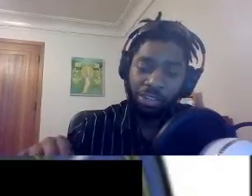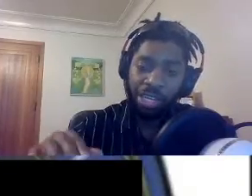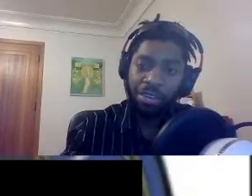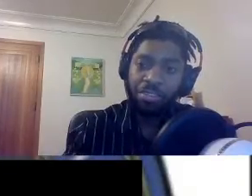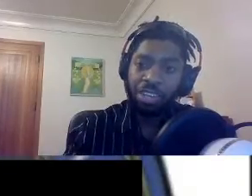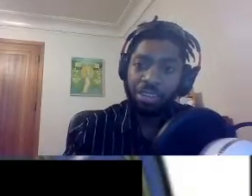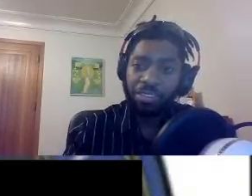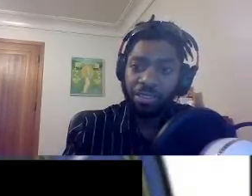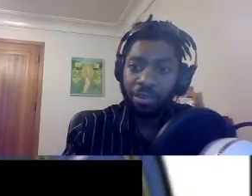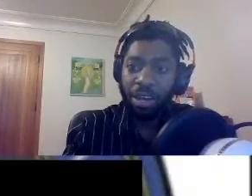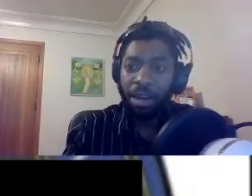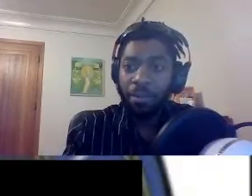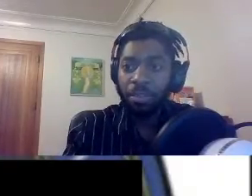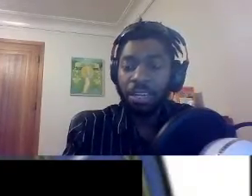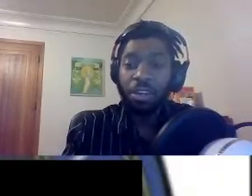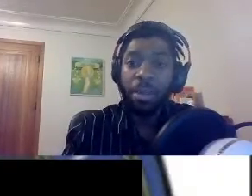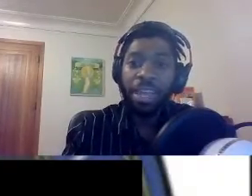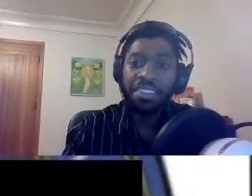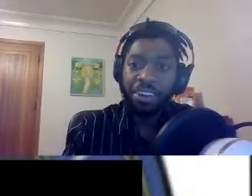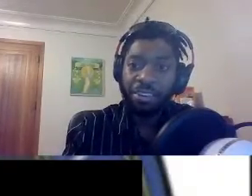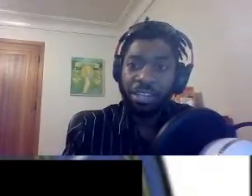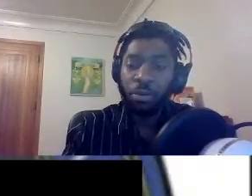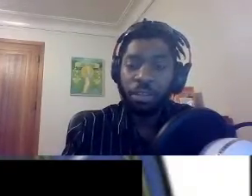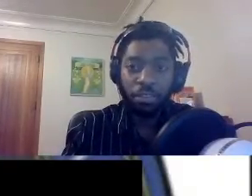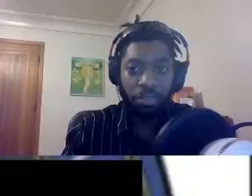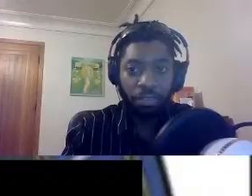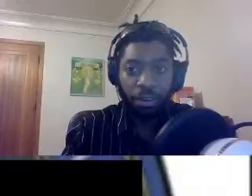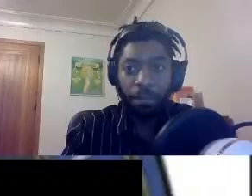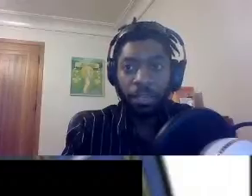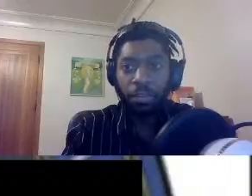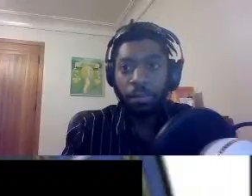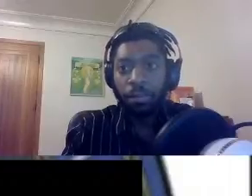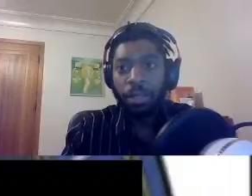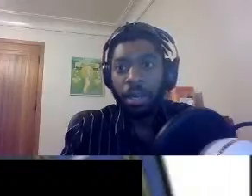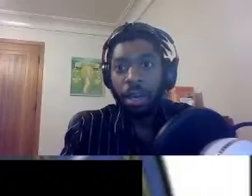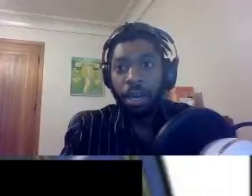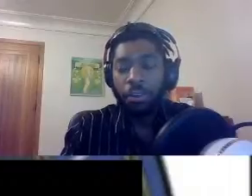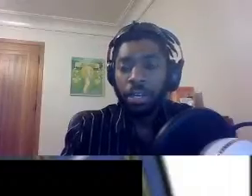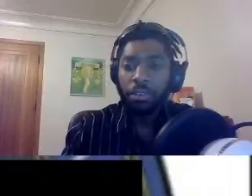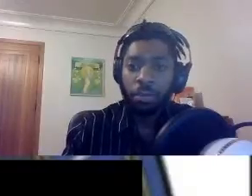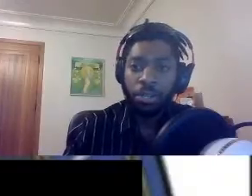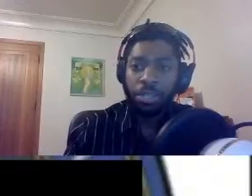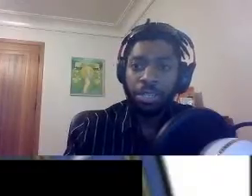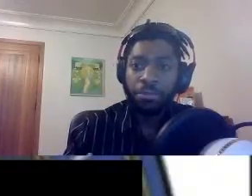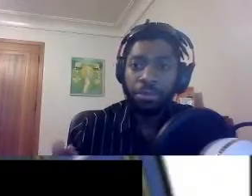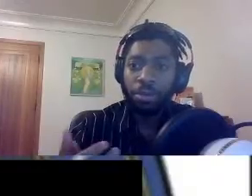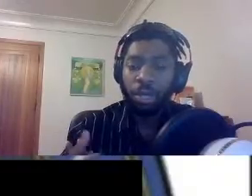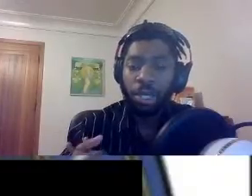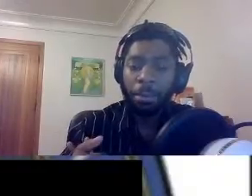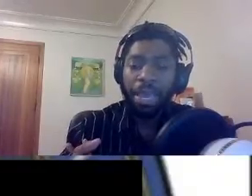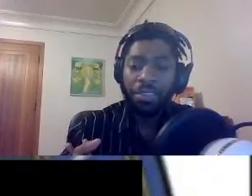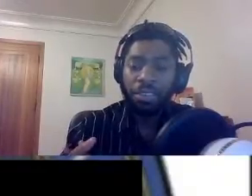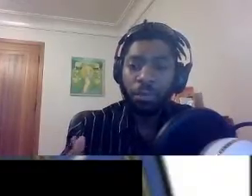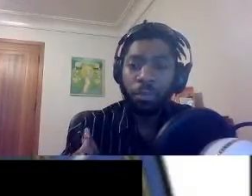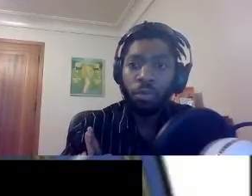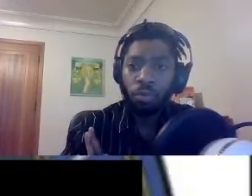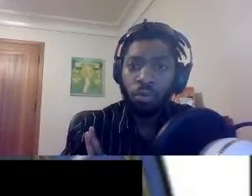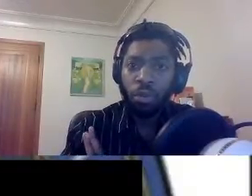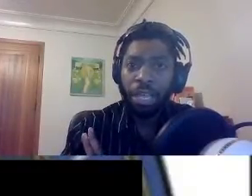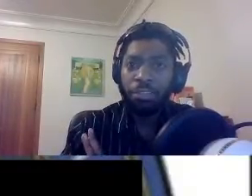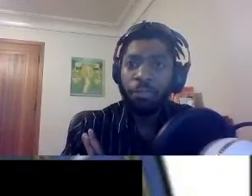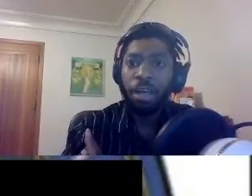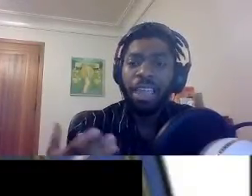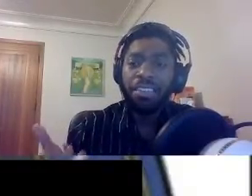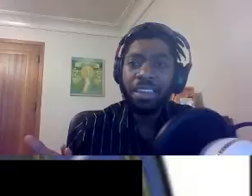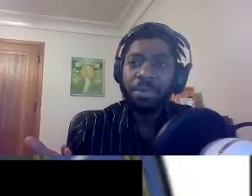him, go ahead and check out his channel too. He's going to go back Saturday, no concerns at all. That's good. Craig is wondering if we're wearing a mask in the